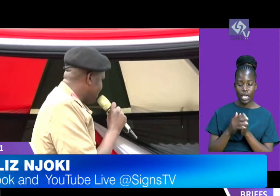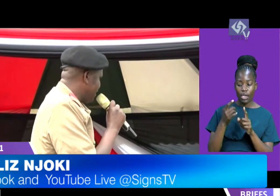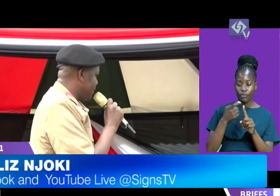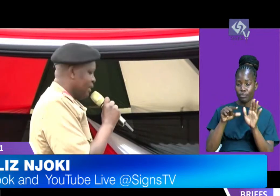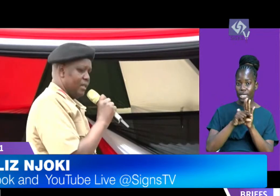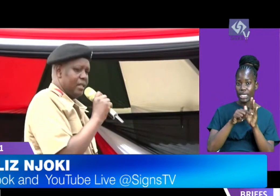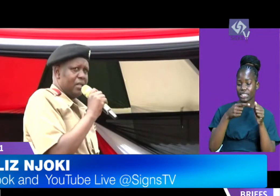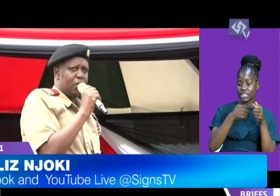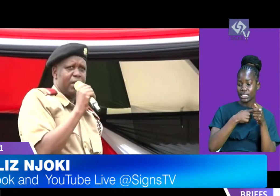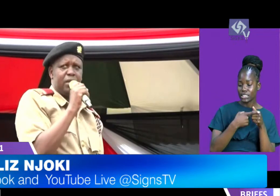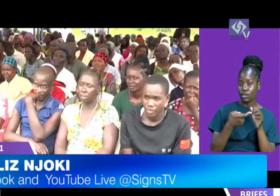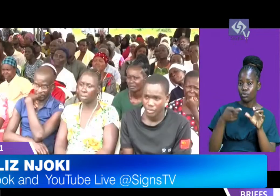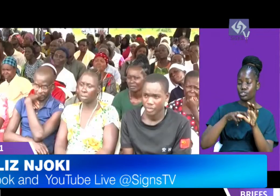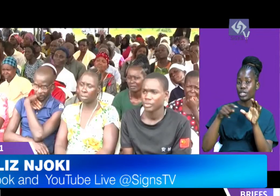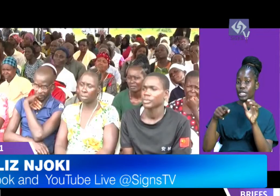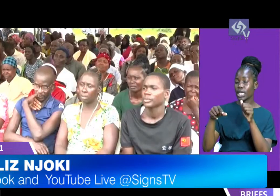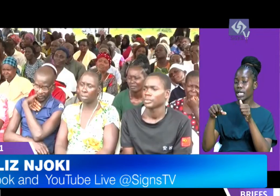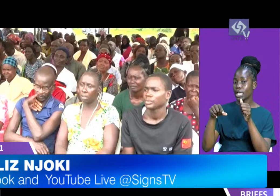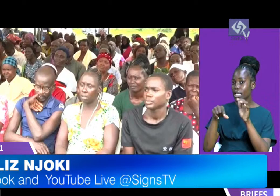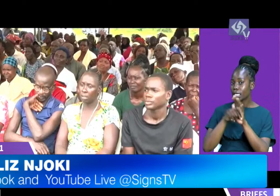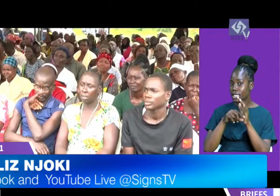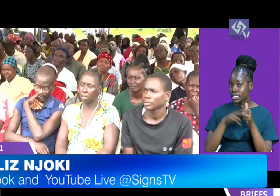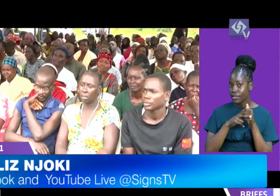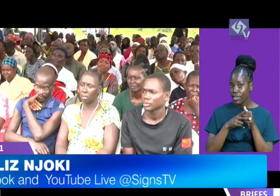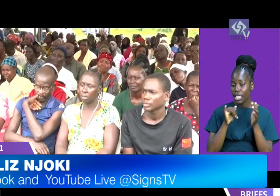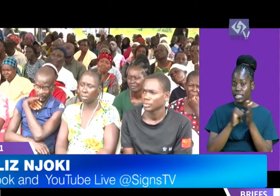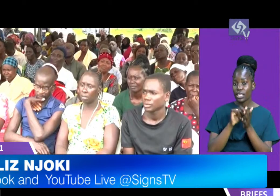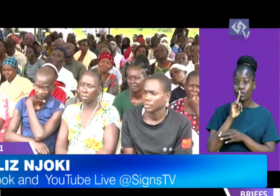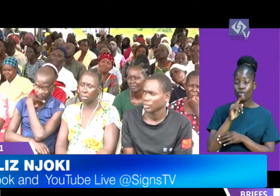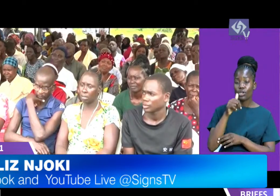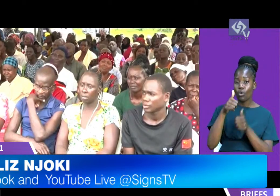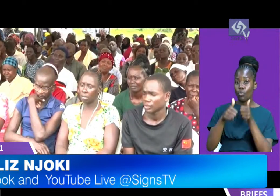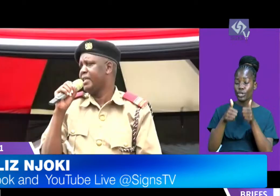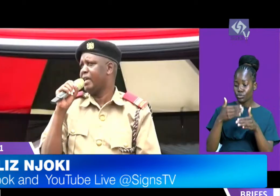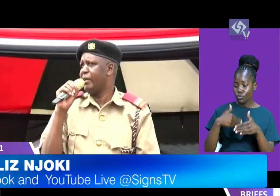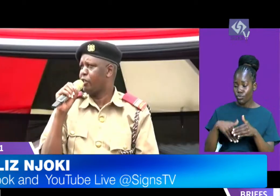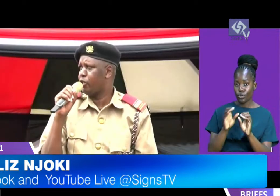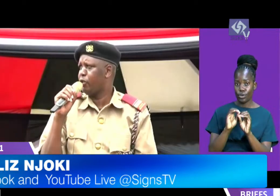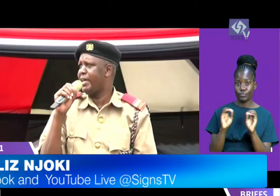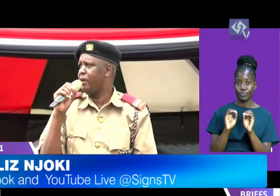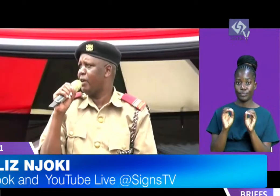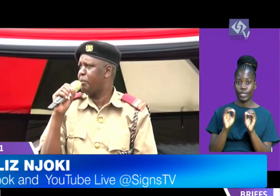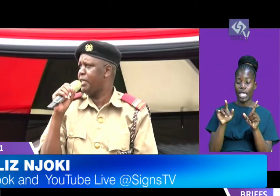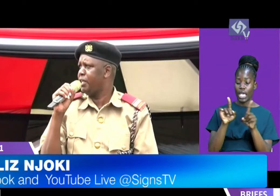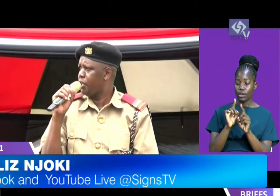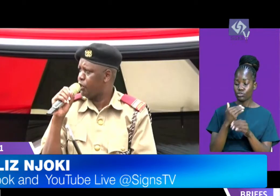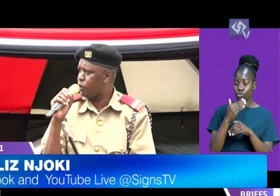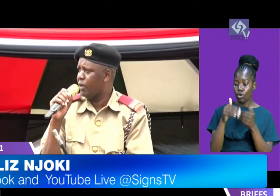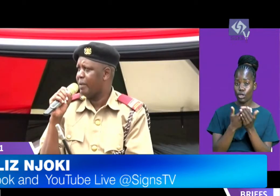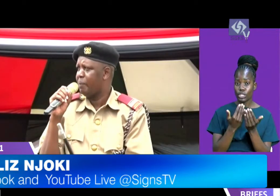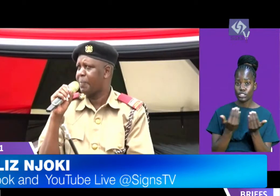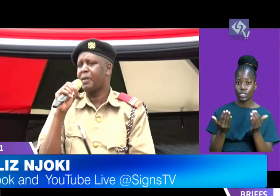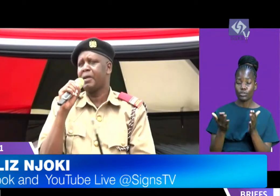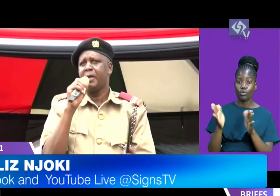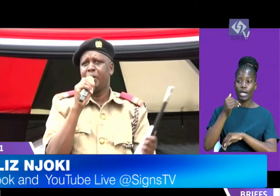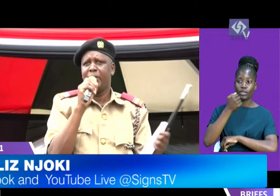7? So hiyo ni masharti ambayo ni lazima isifuatiliwe na watoto waende wapi? Shule. We